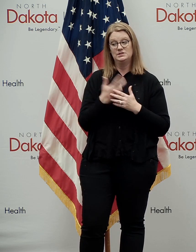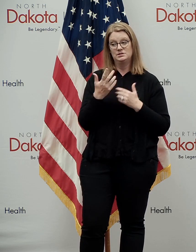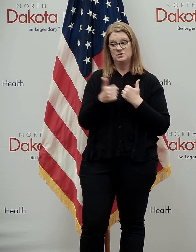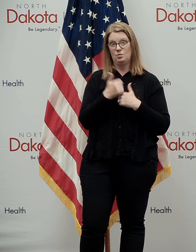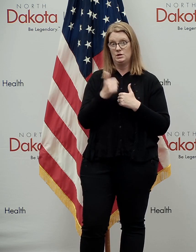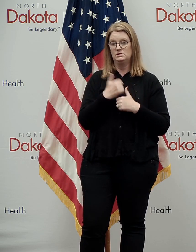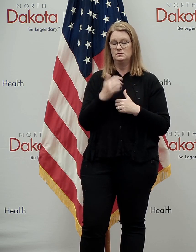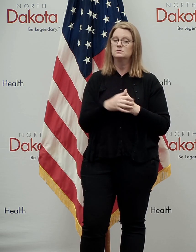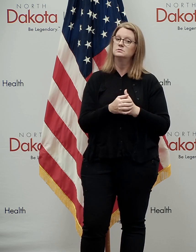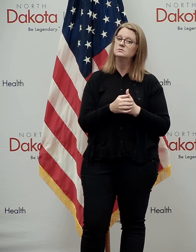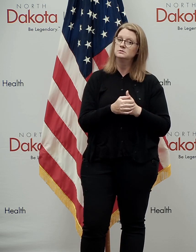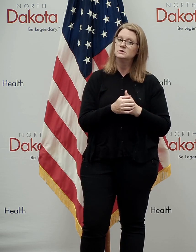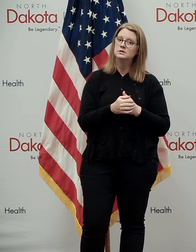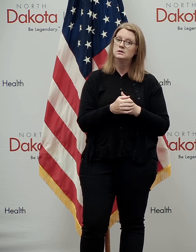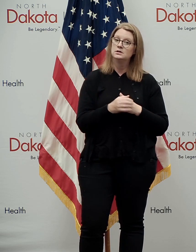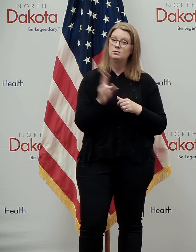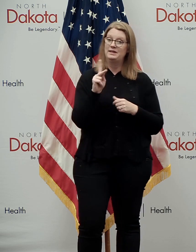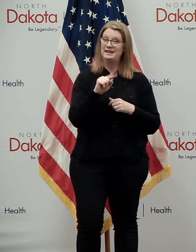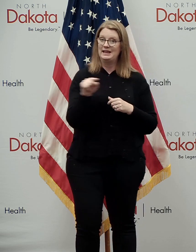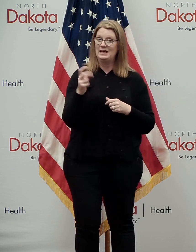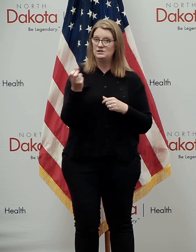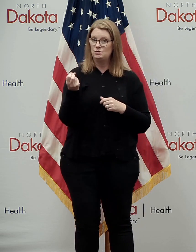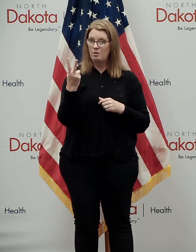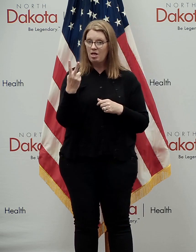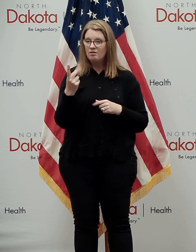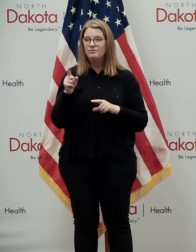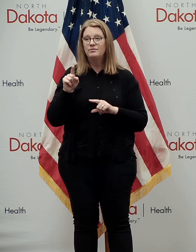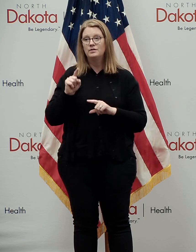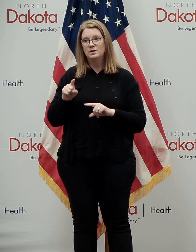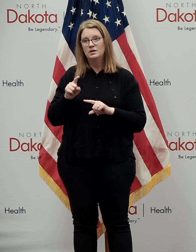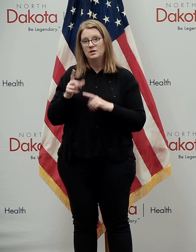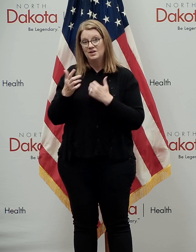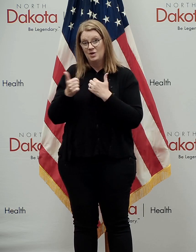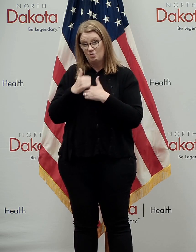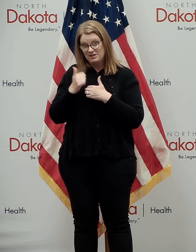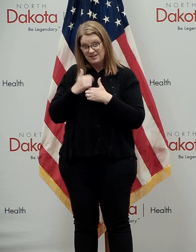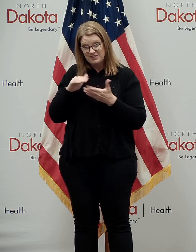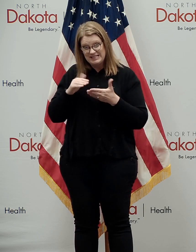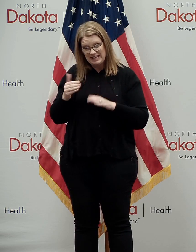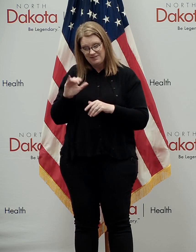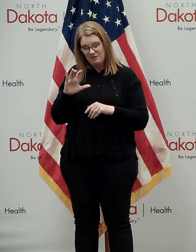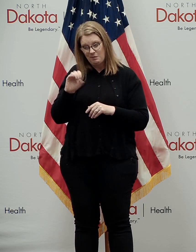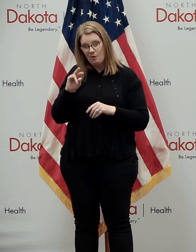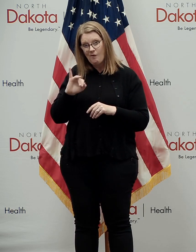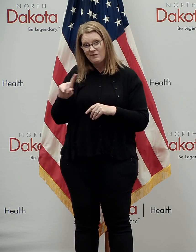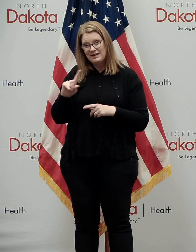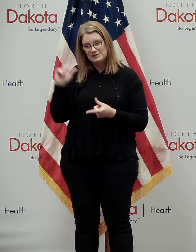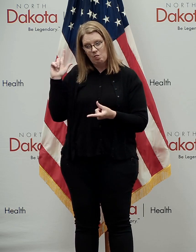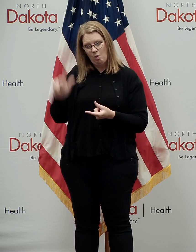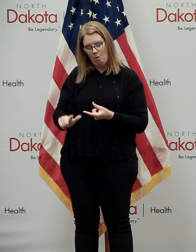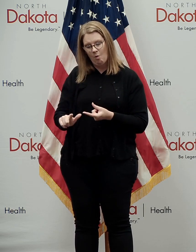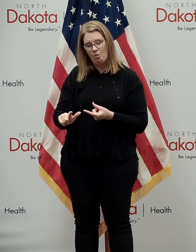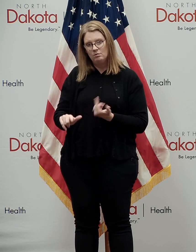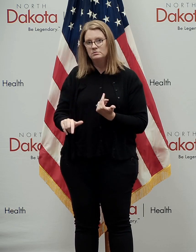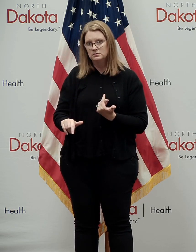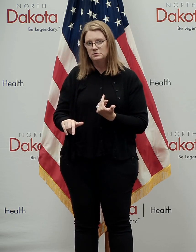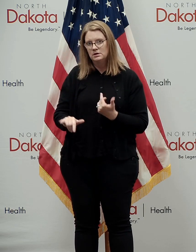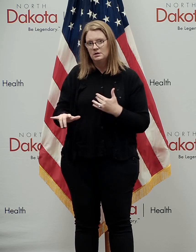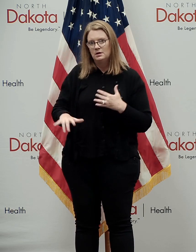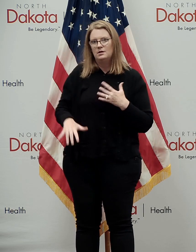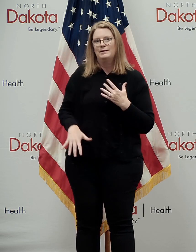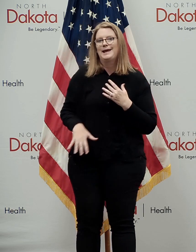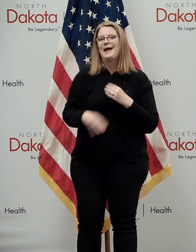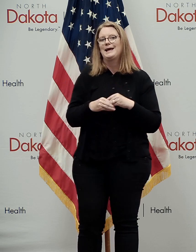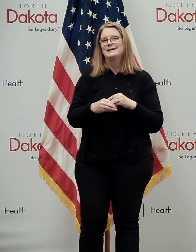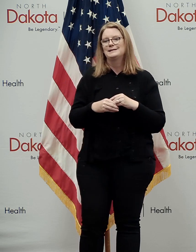good news, however, as we said, with K-12 kids, very little risk of mortality from COVID. So are we adding additional health